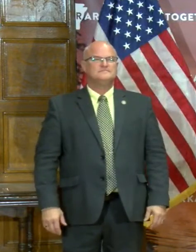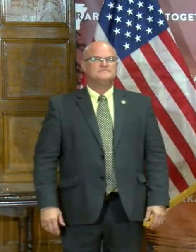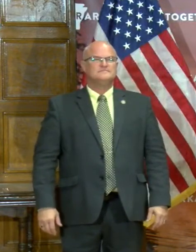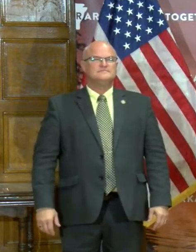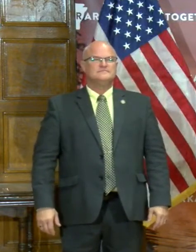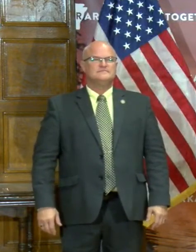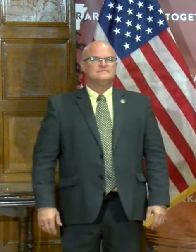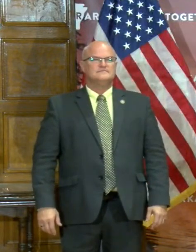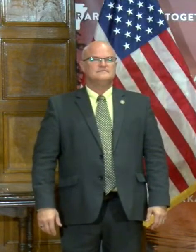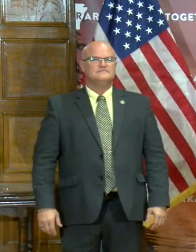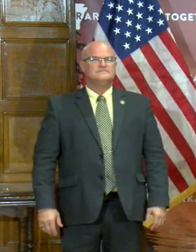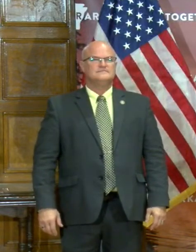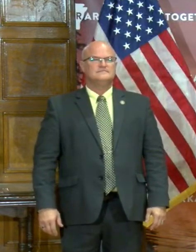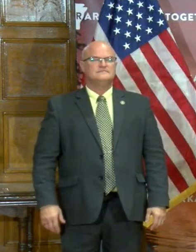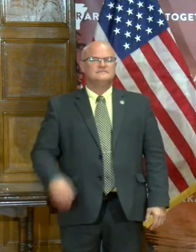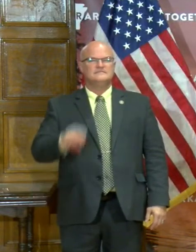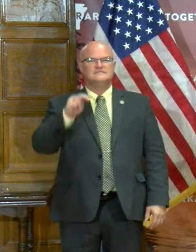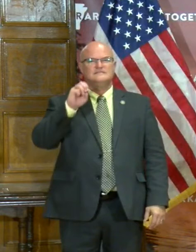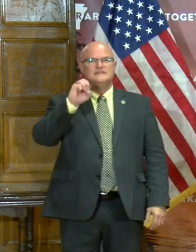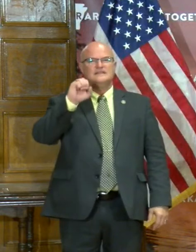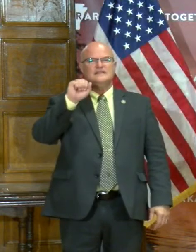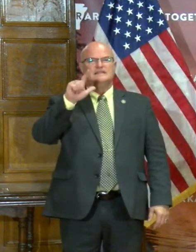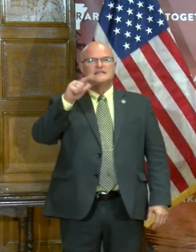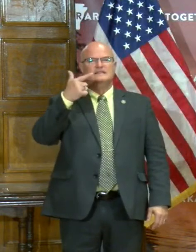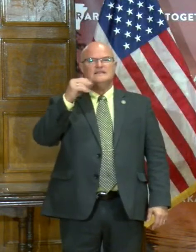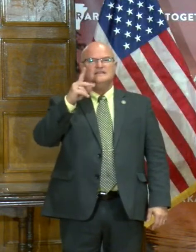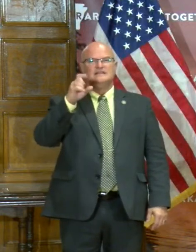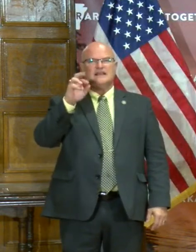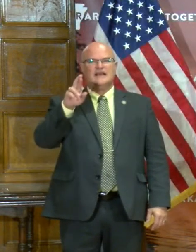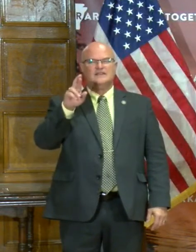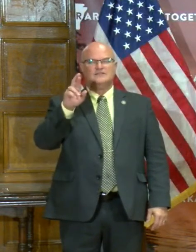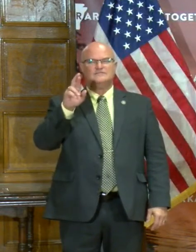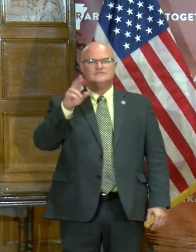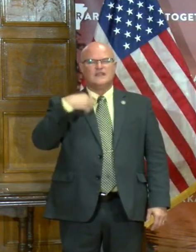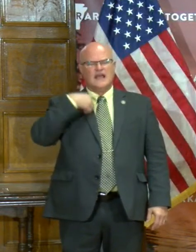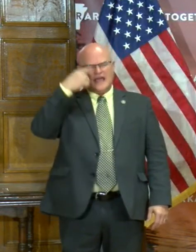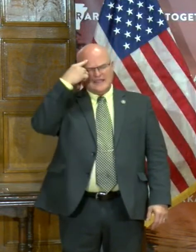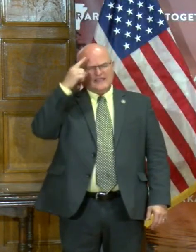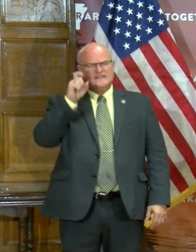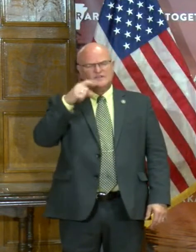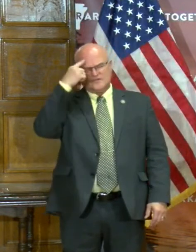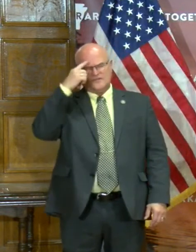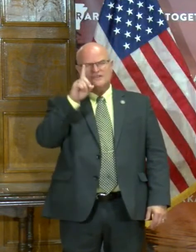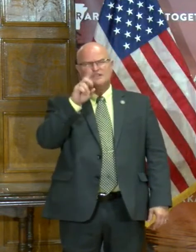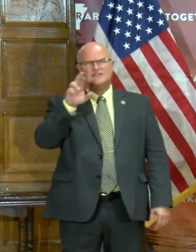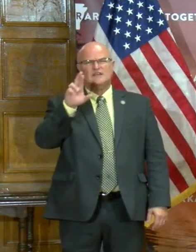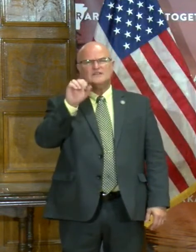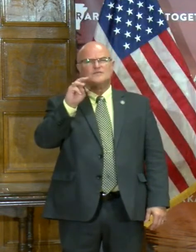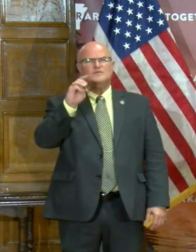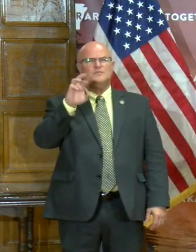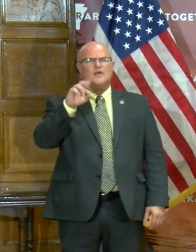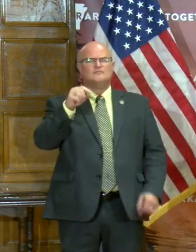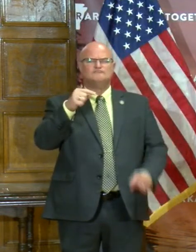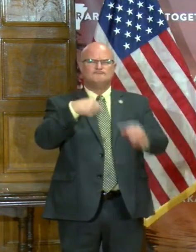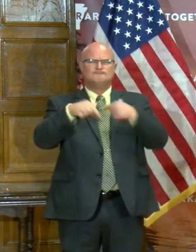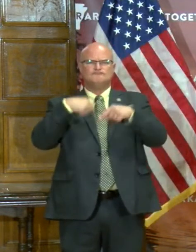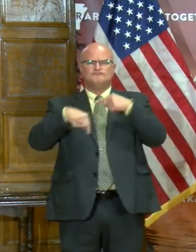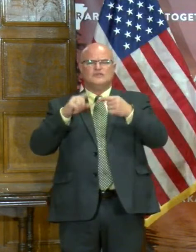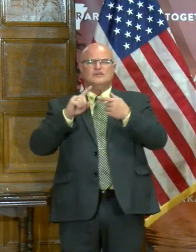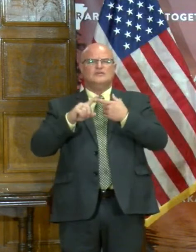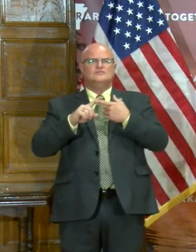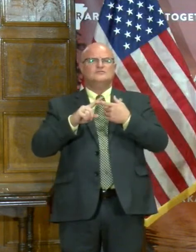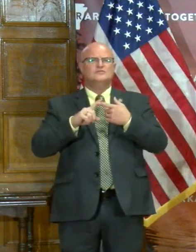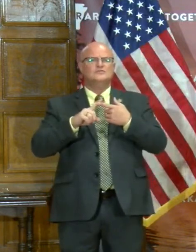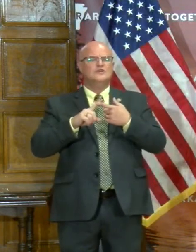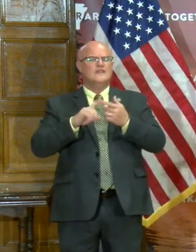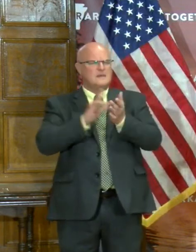Governor, good afternoon. It's Neil Gladner at KZNG in Hot Springs. Look, I think this question's for Dr. Romero. If we could go back to the Regeneron,